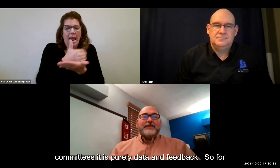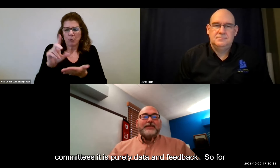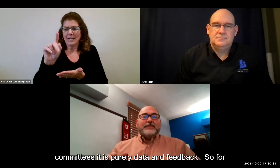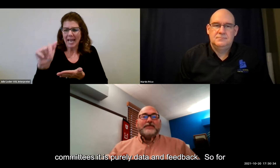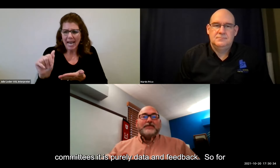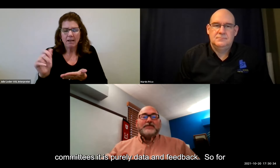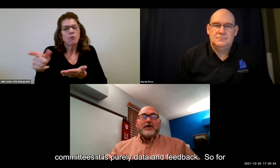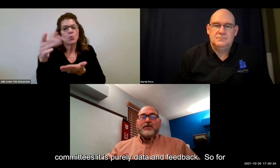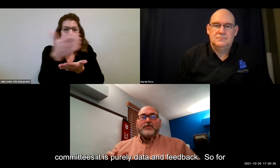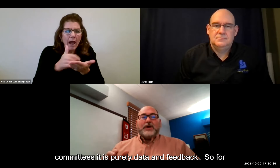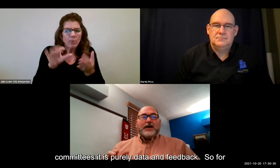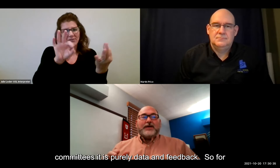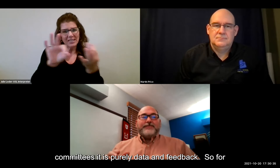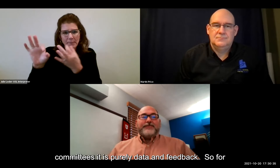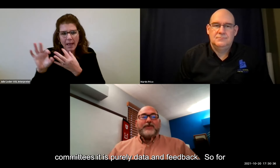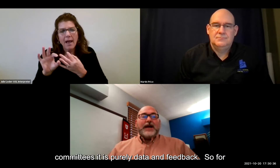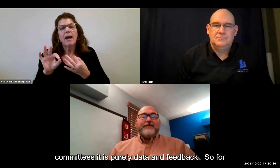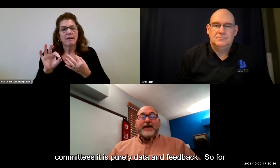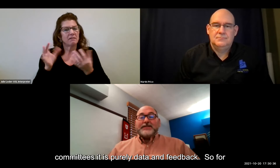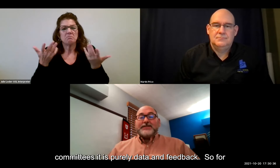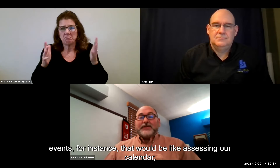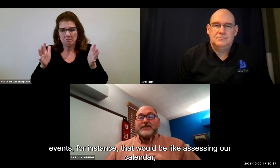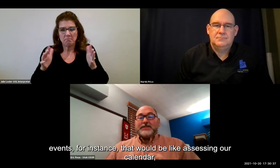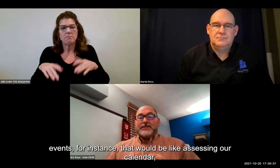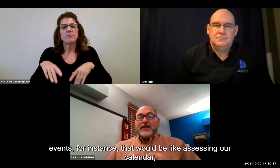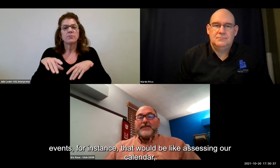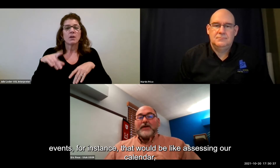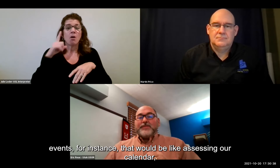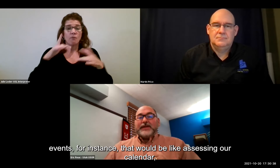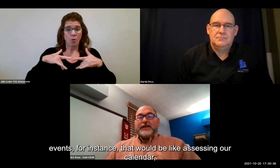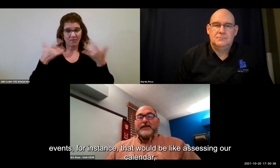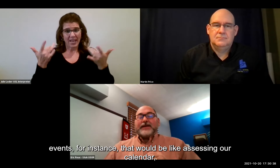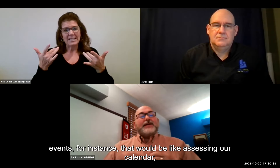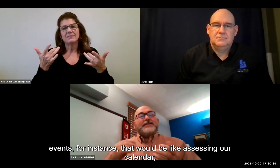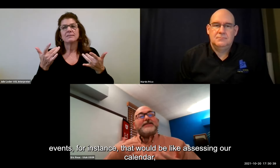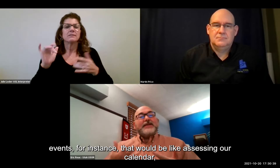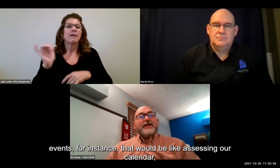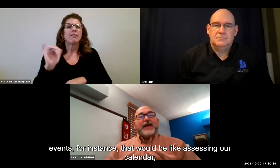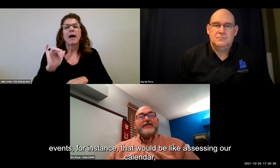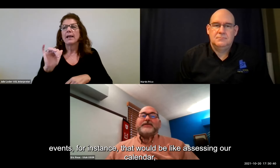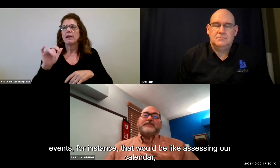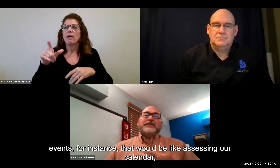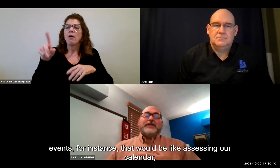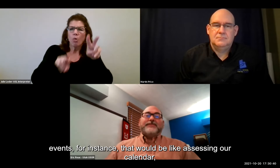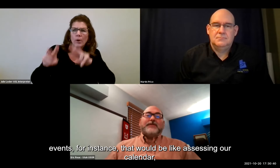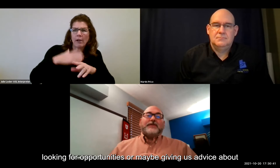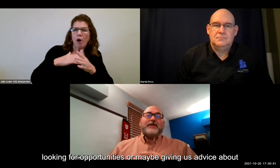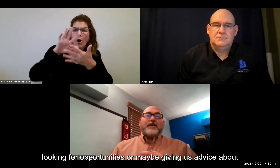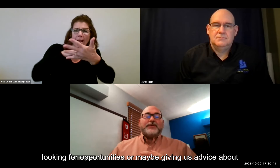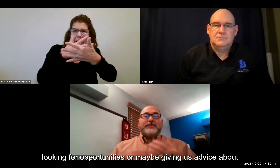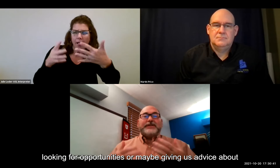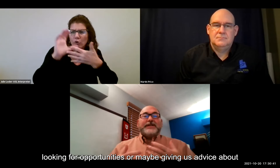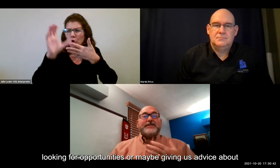feedback. So for events, for instance, that would be like assessing our calendar, looking